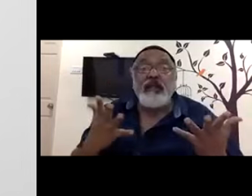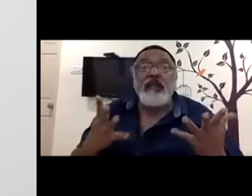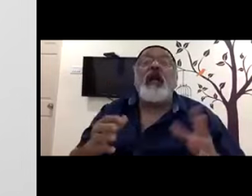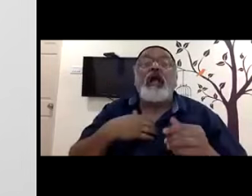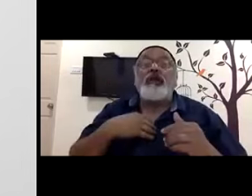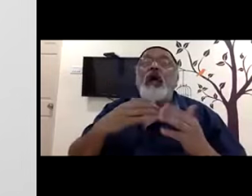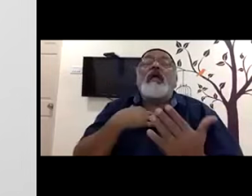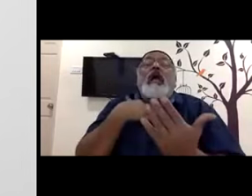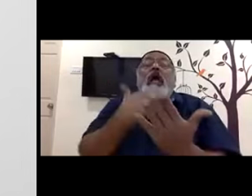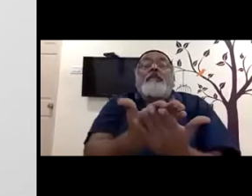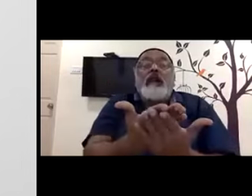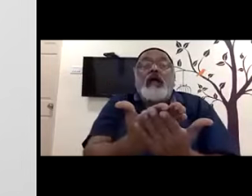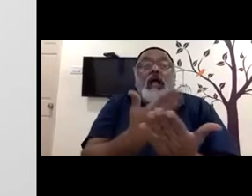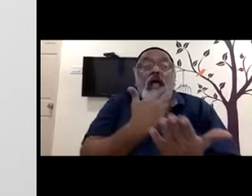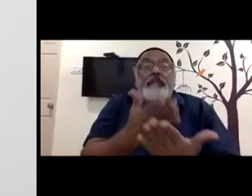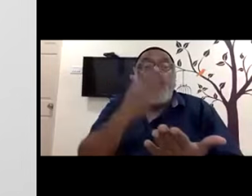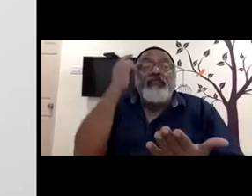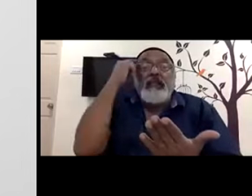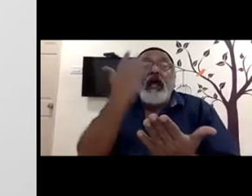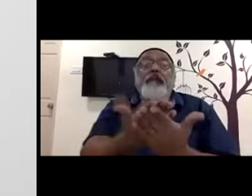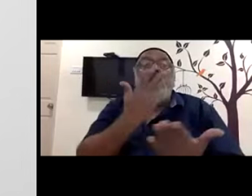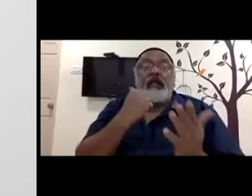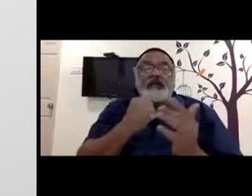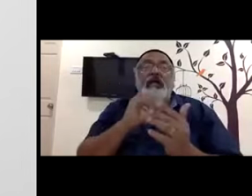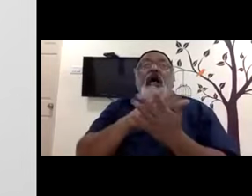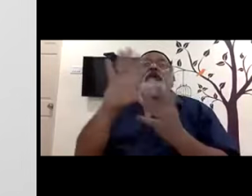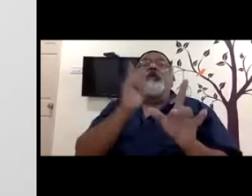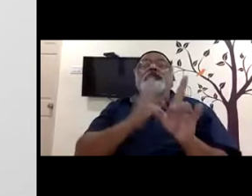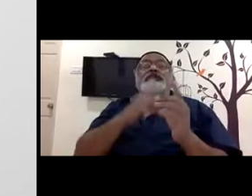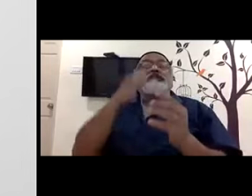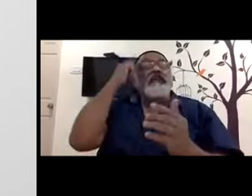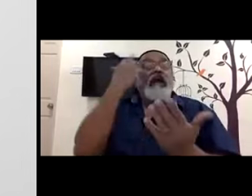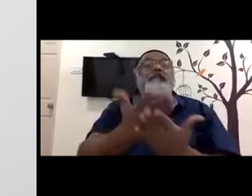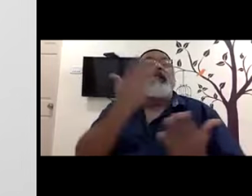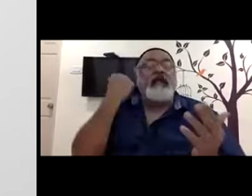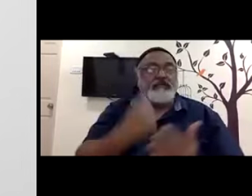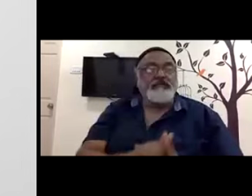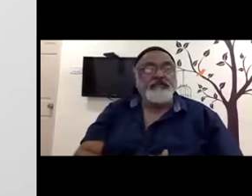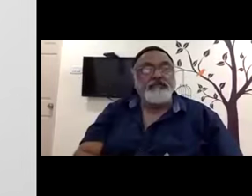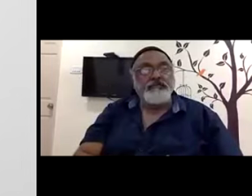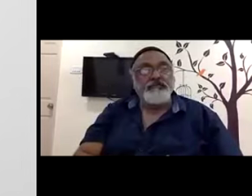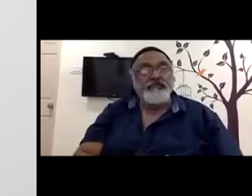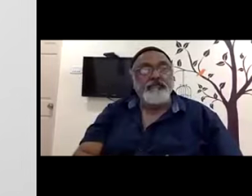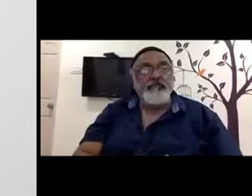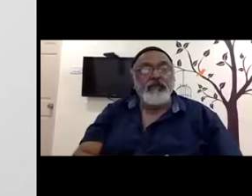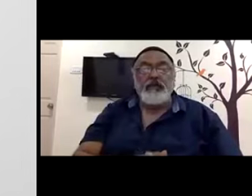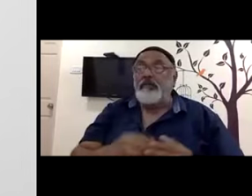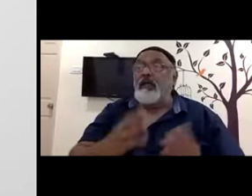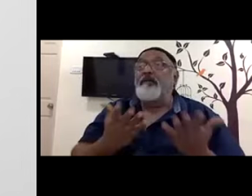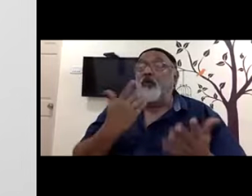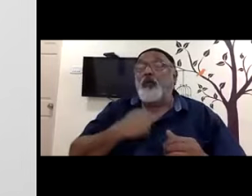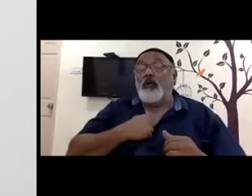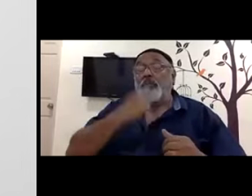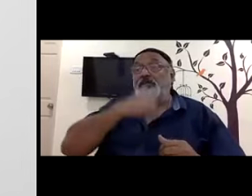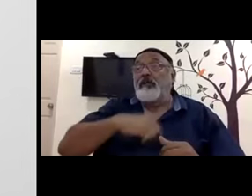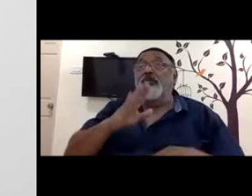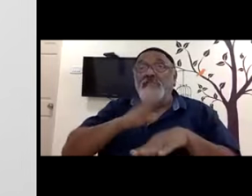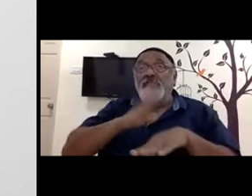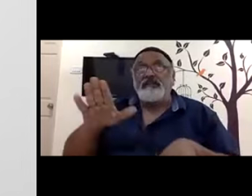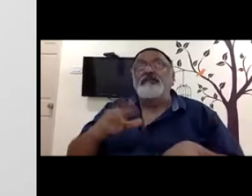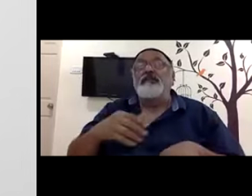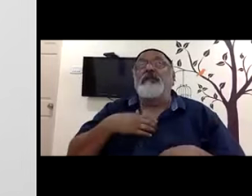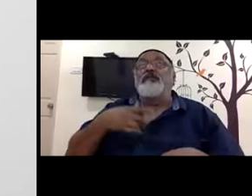have the data. I've not run my statistical tests, but I know it because maybe through my personal experience, maybe through the